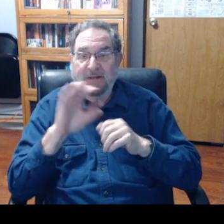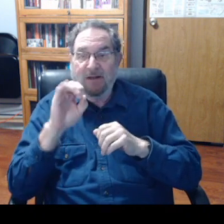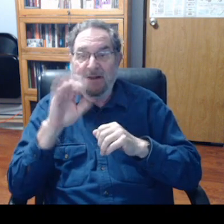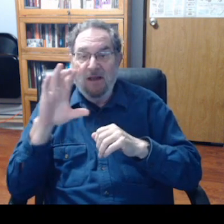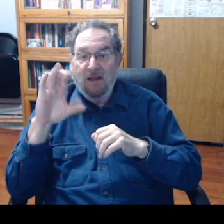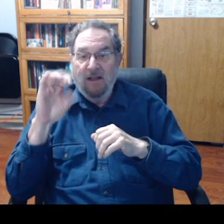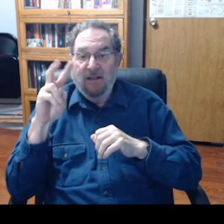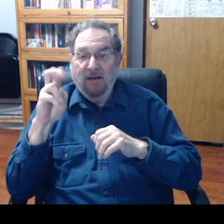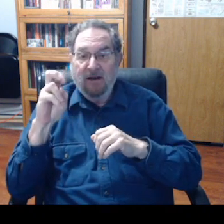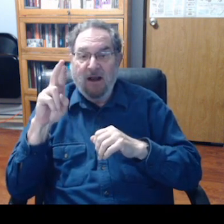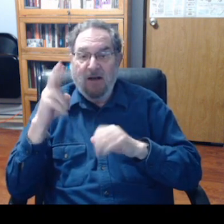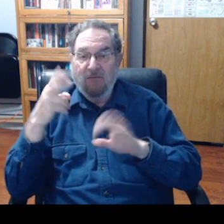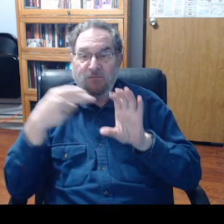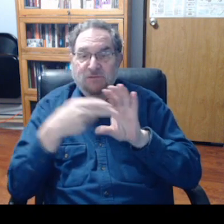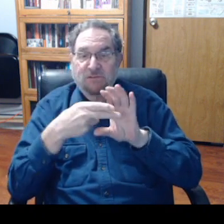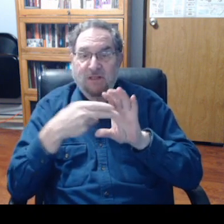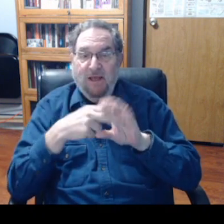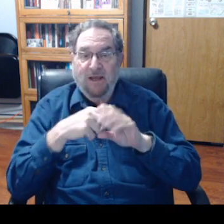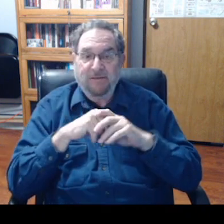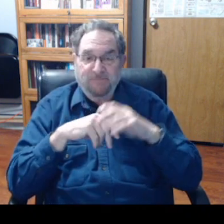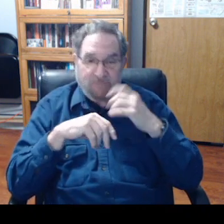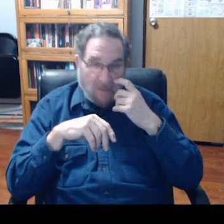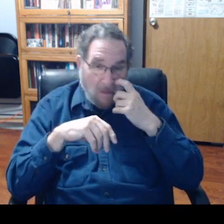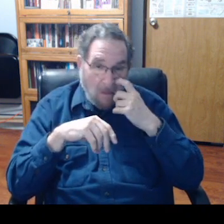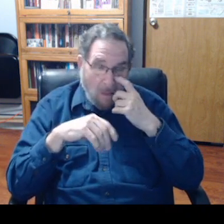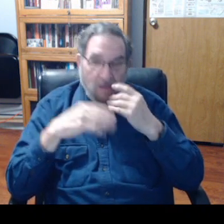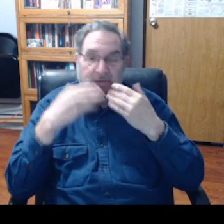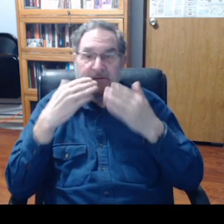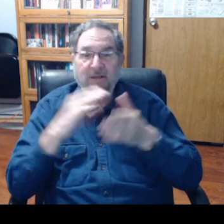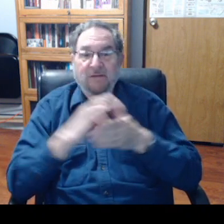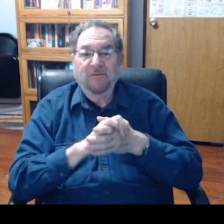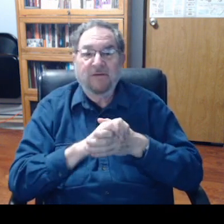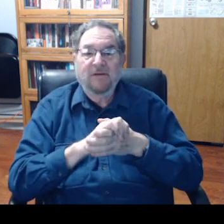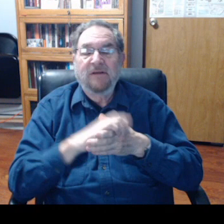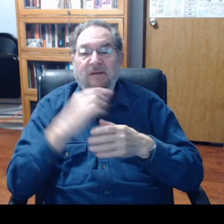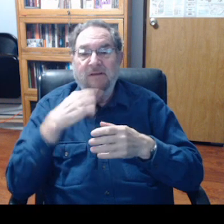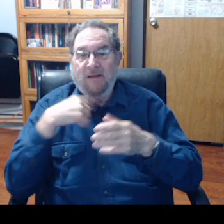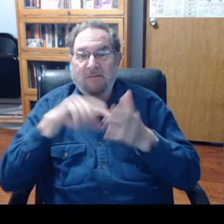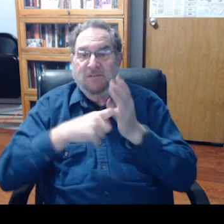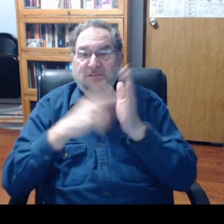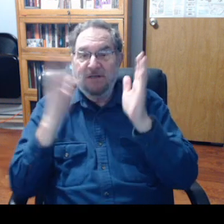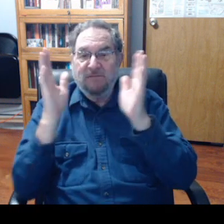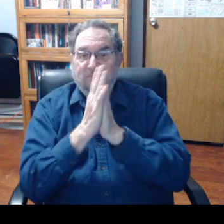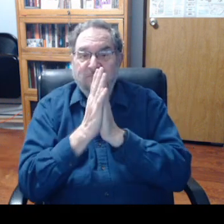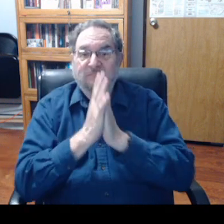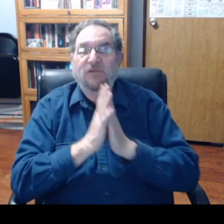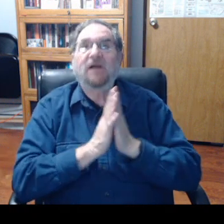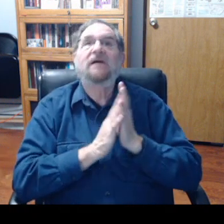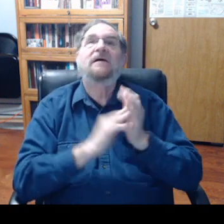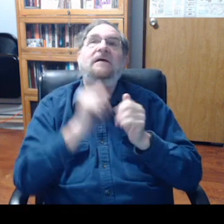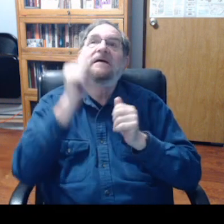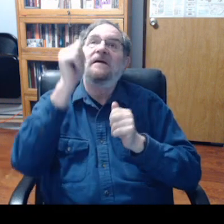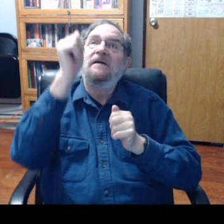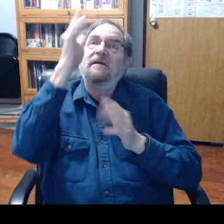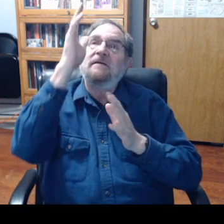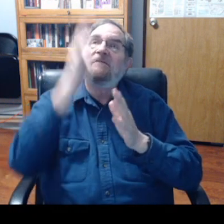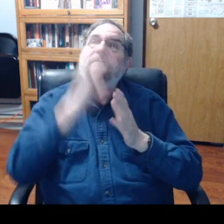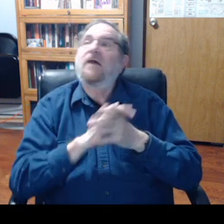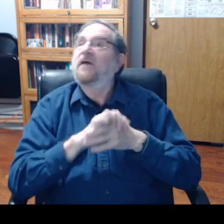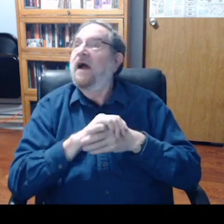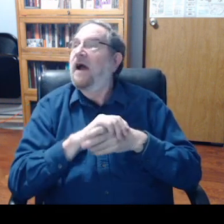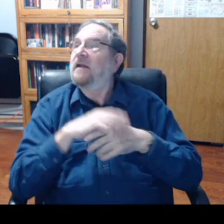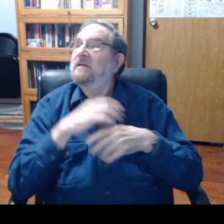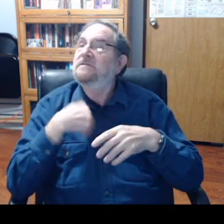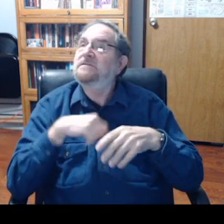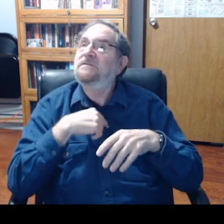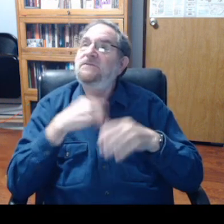slide, the cover slide. Thank you. I'm gonna stop. But